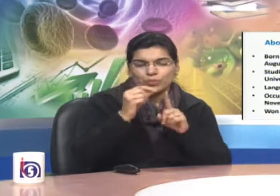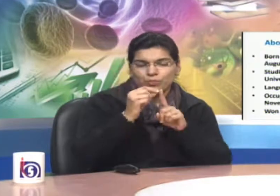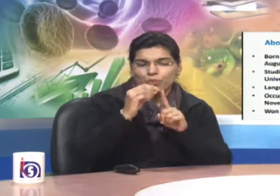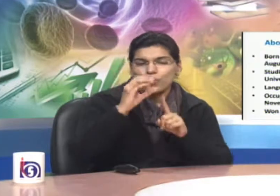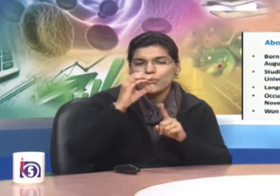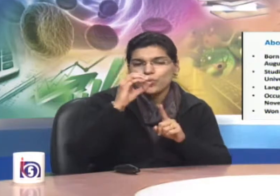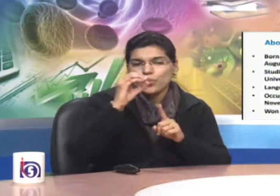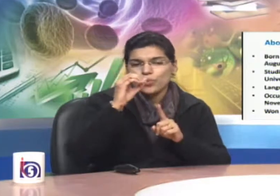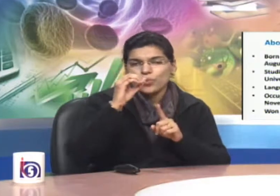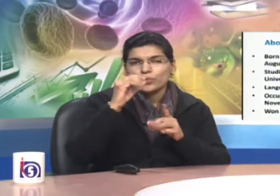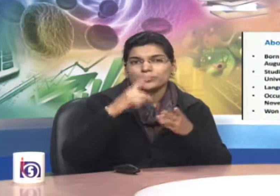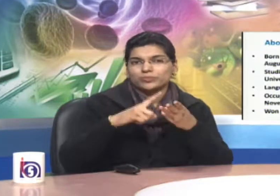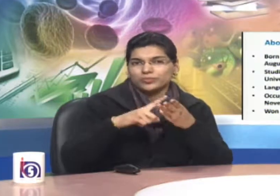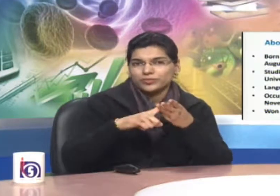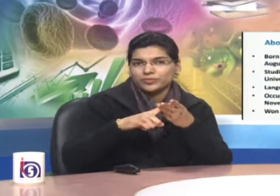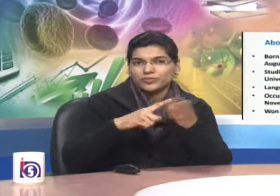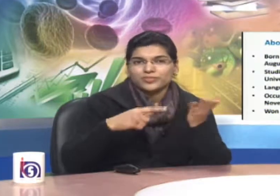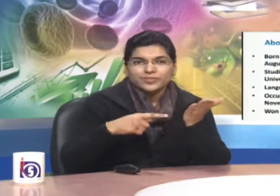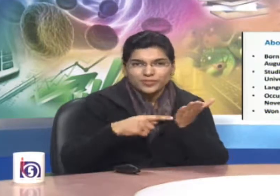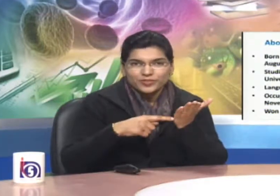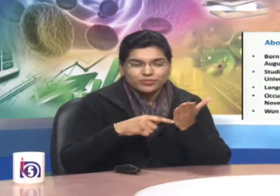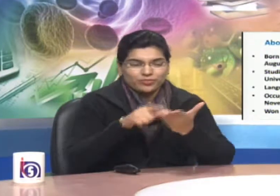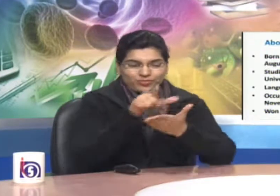he was a poet,